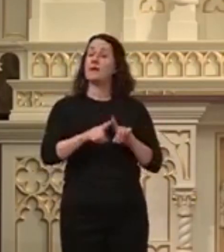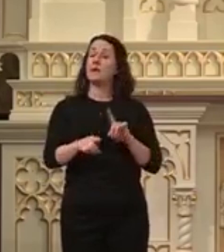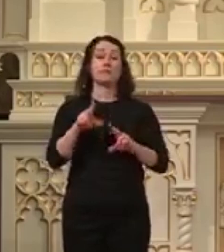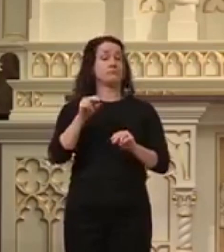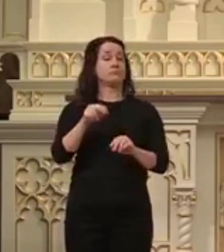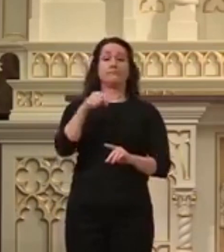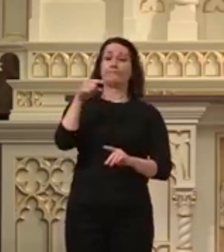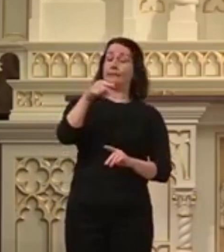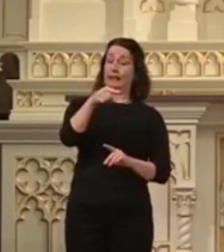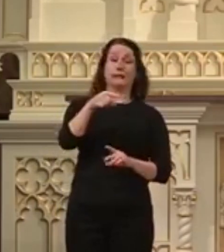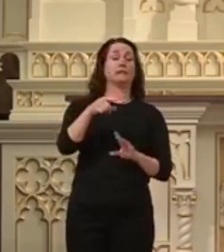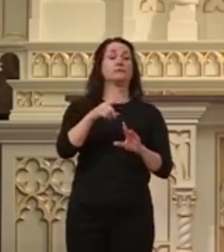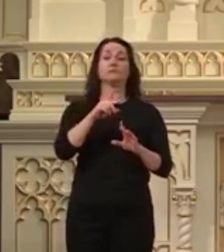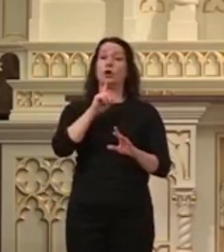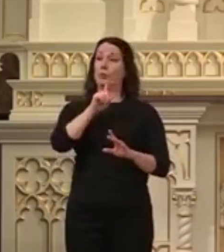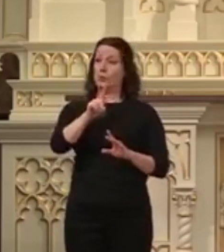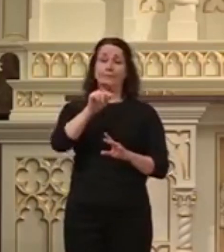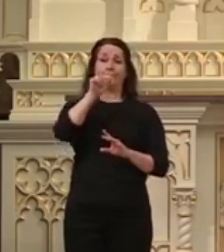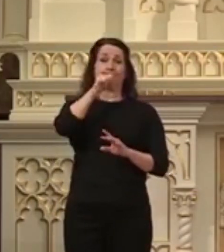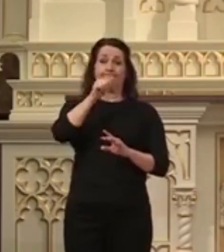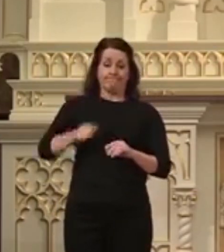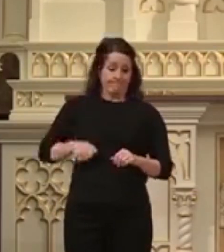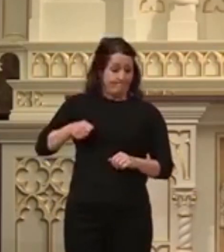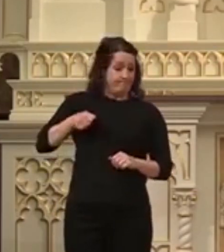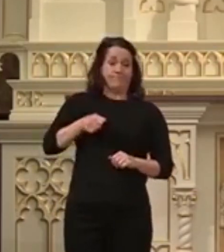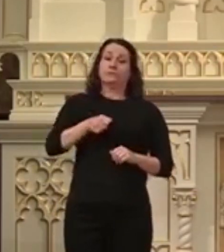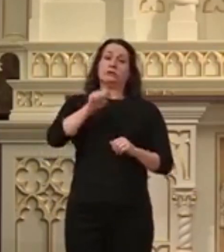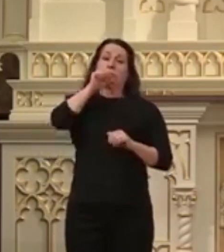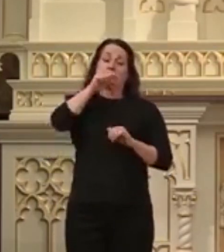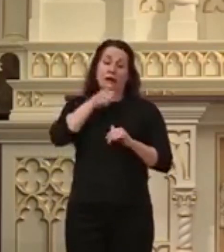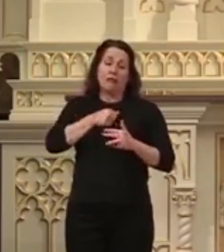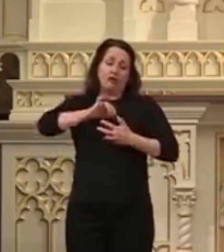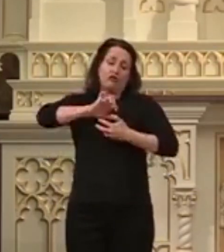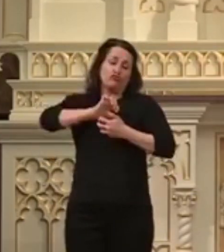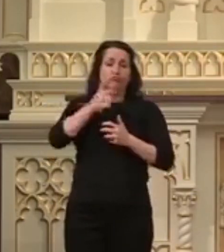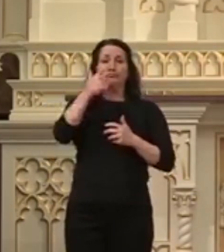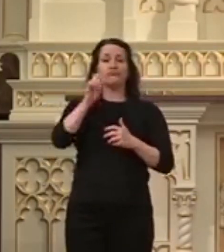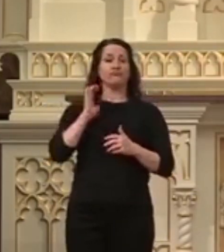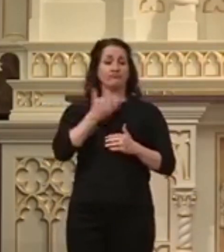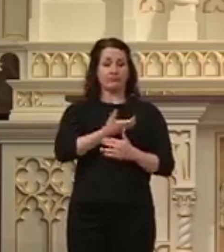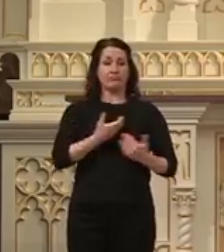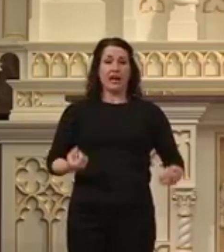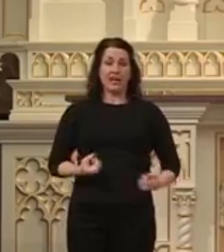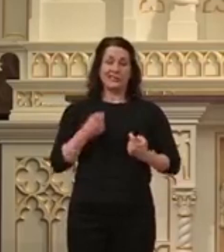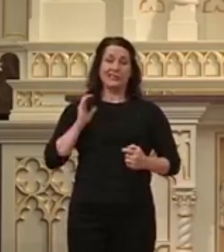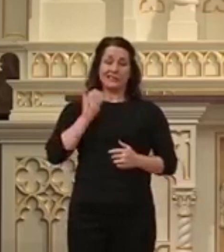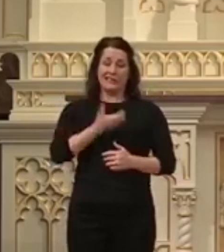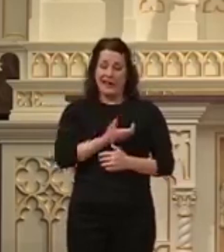pierced for our offenses, crushed for our sins.